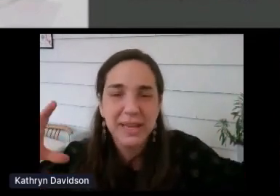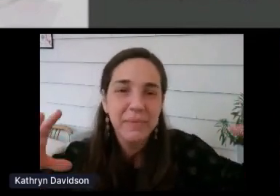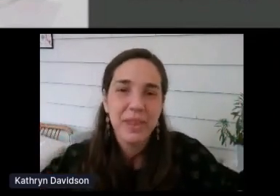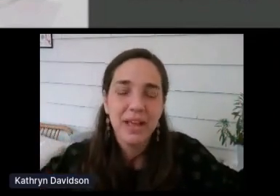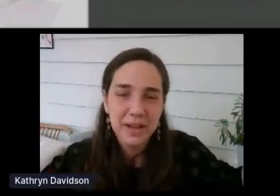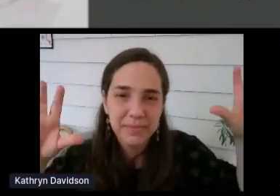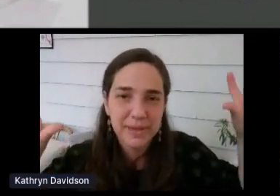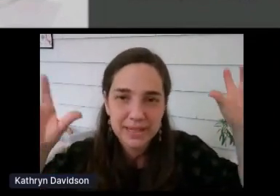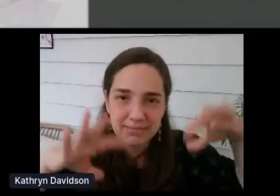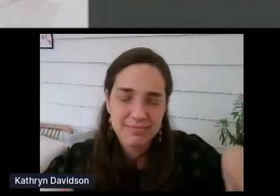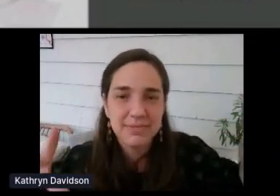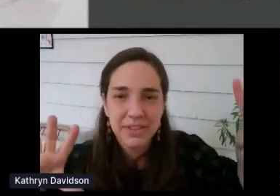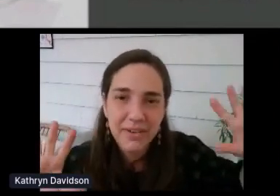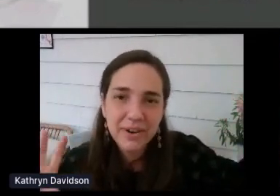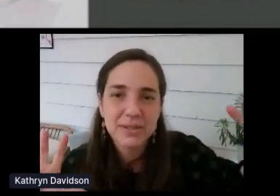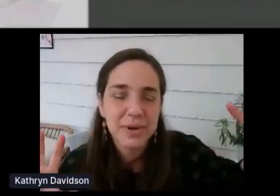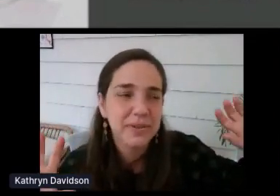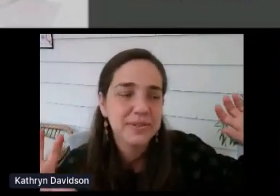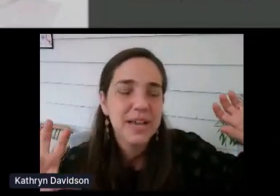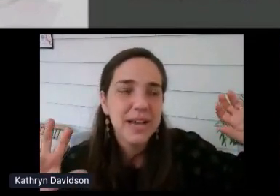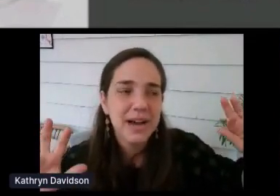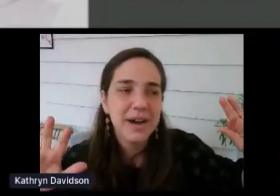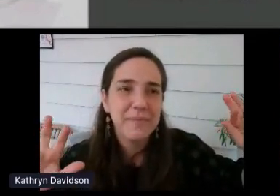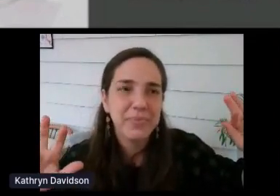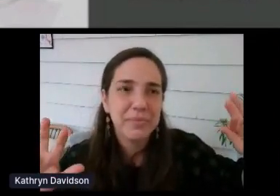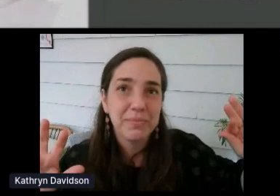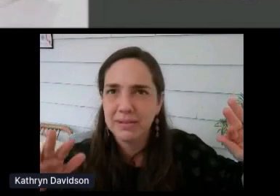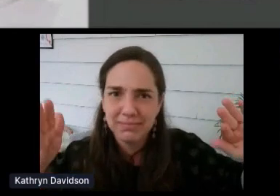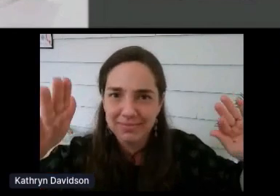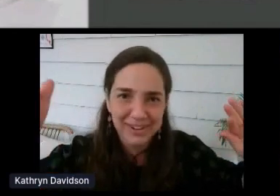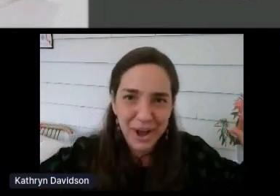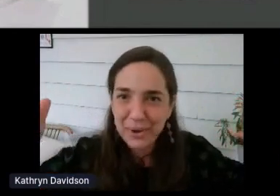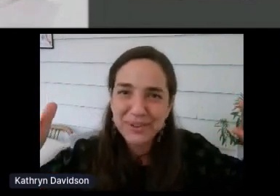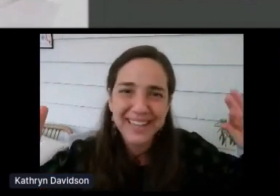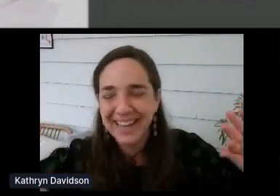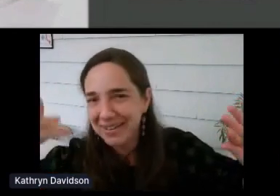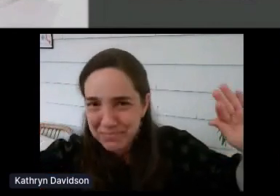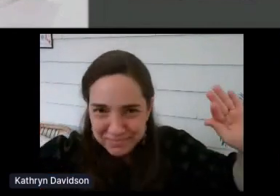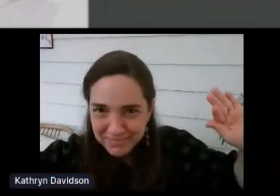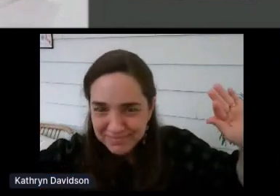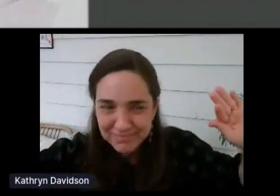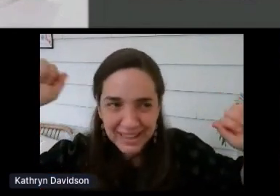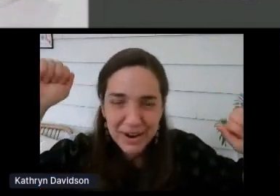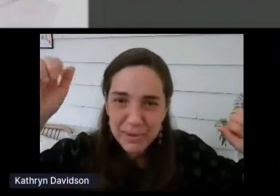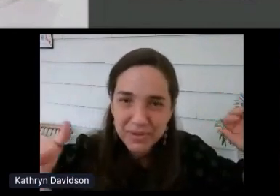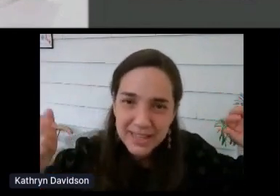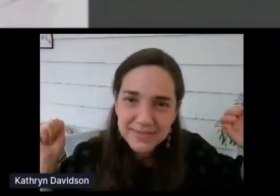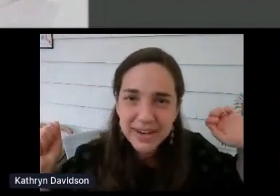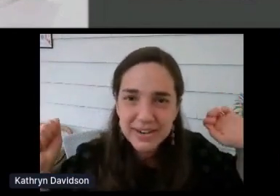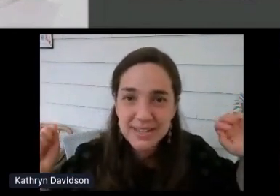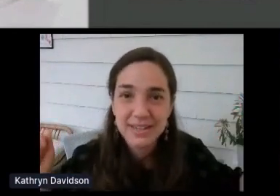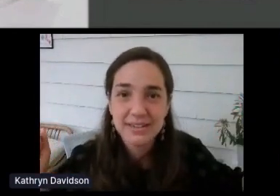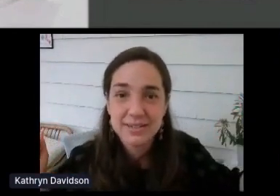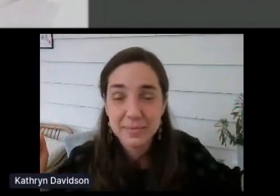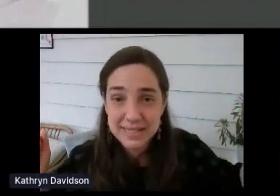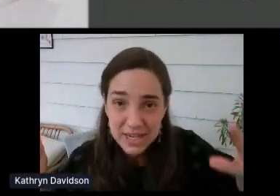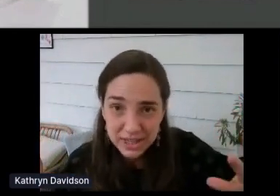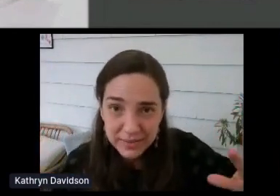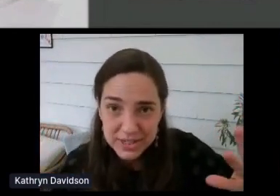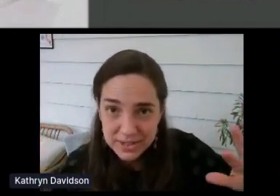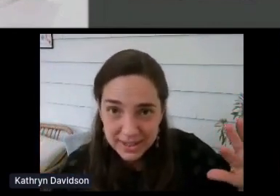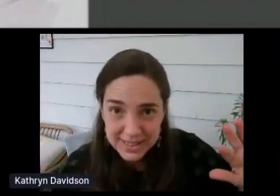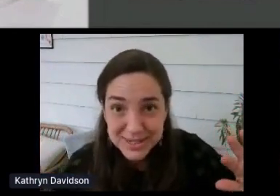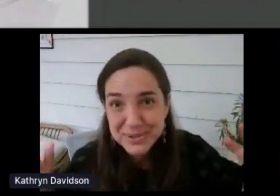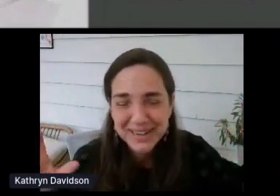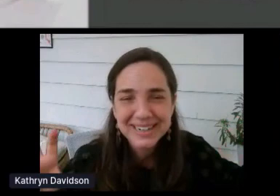language family in Southern Africa is one of those. But not only like nominal classifiers in some East